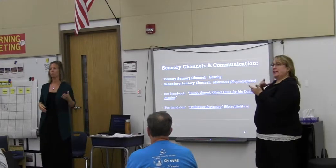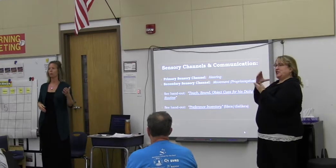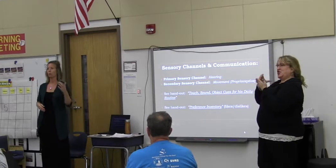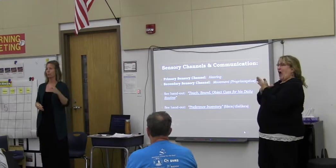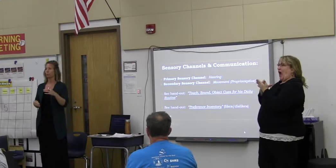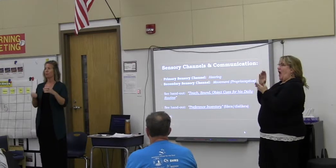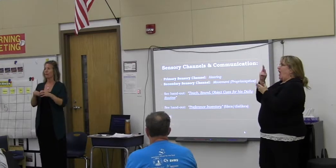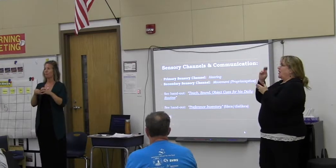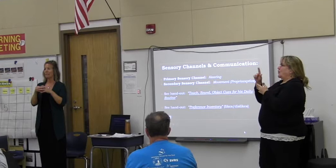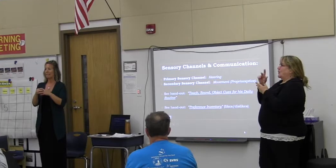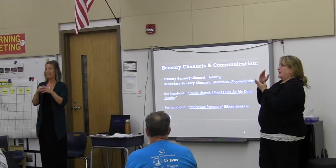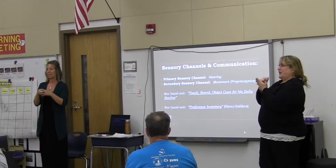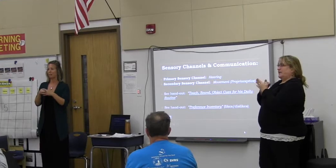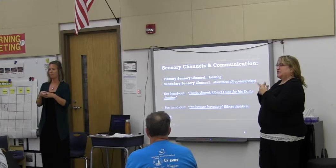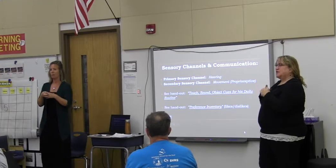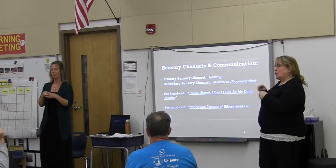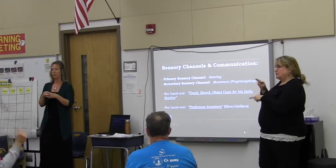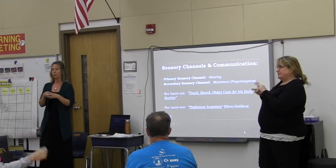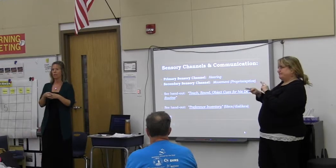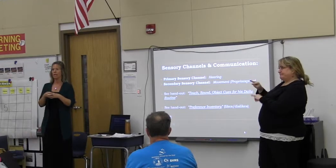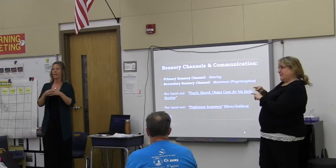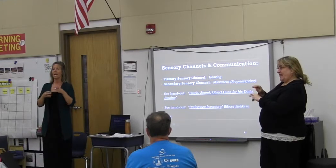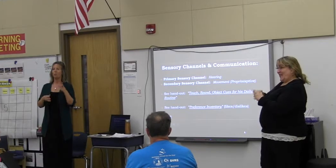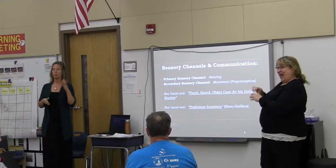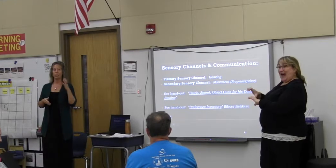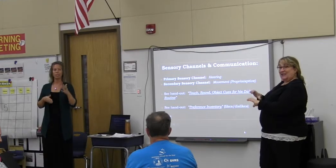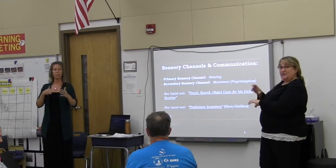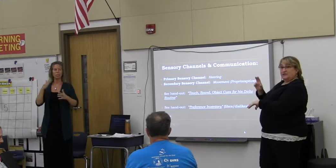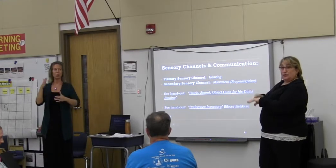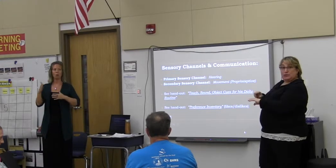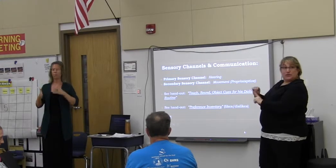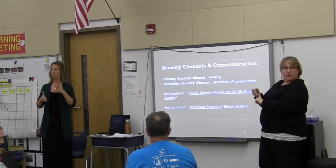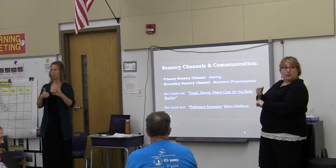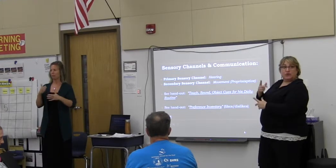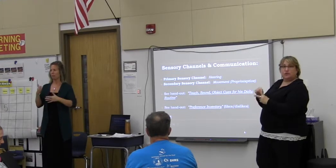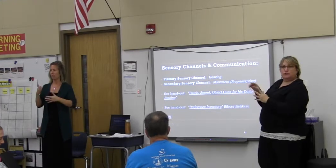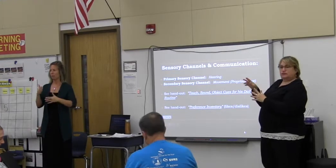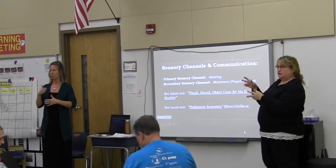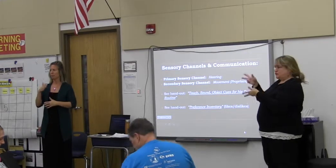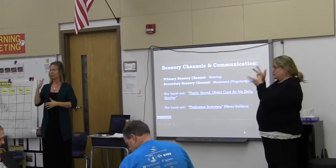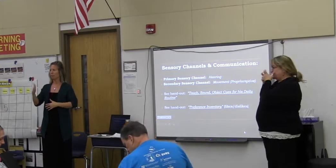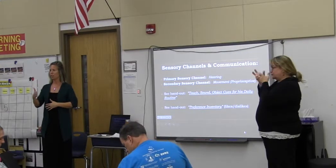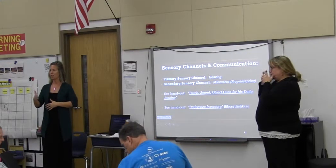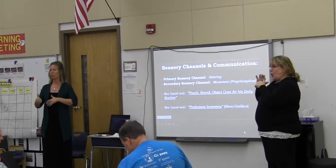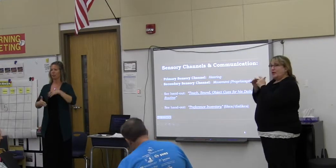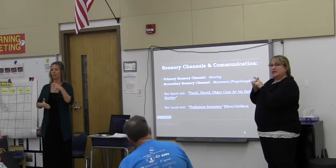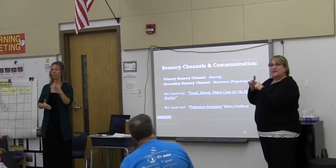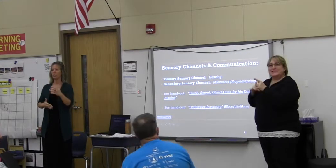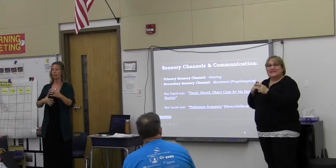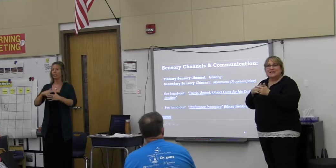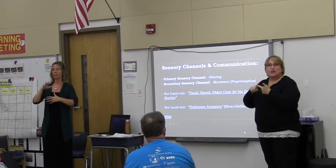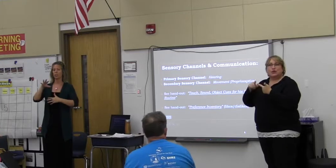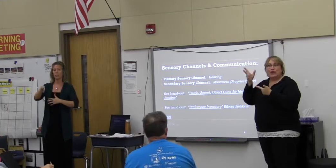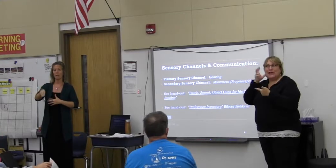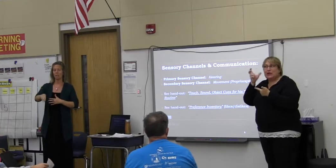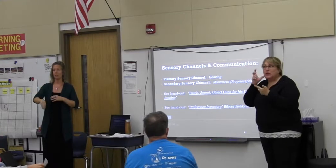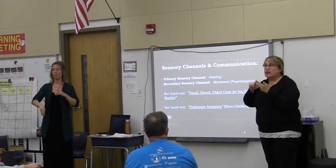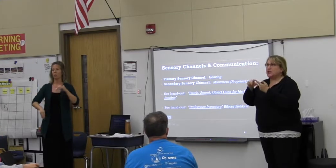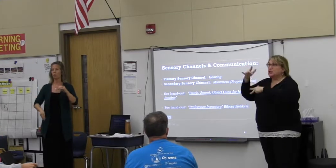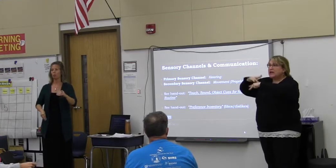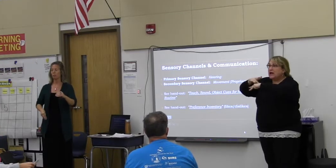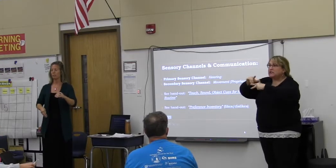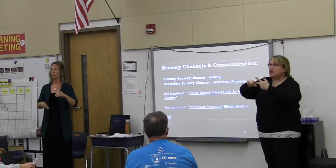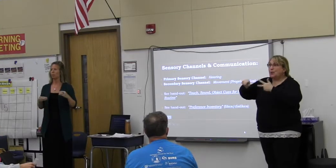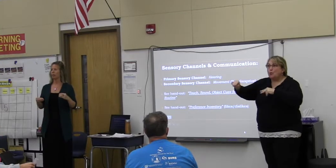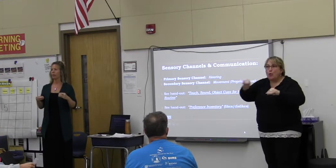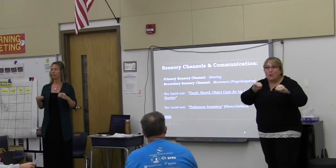what we do is we observe them in the activity that they're doing, and we're trying to look at all their different senses, their vision, their hearing, their touch,